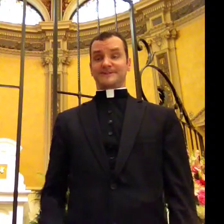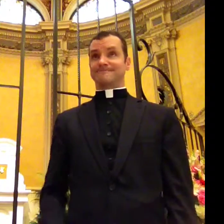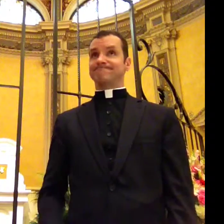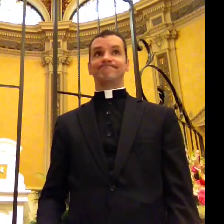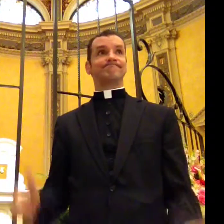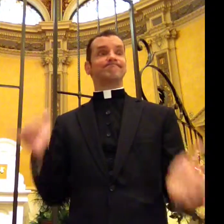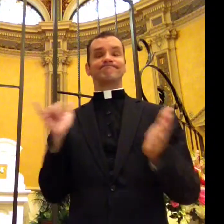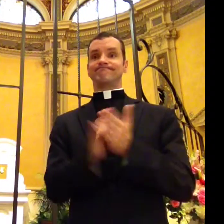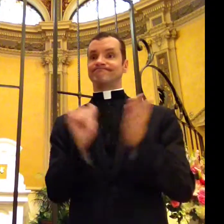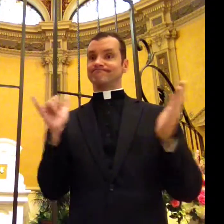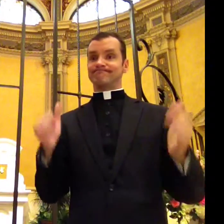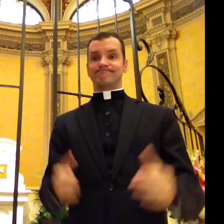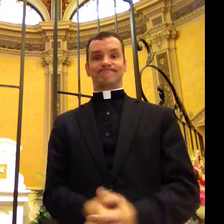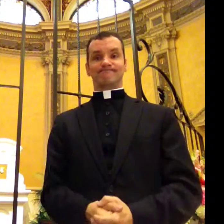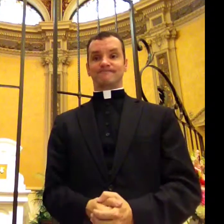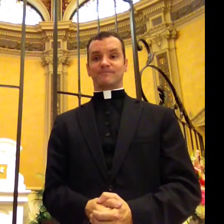Because life without Christ is impossible.